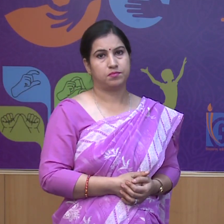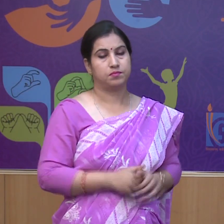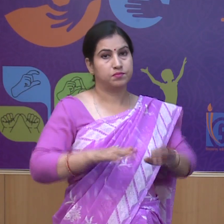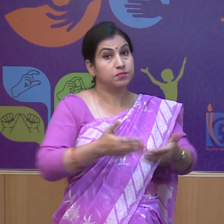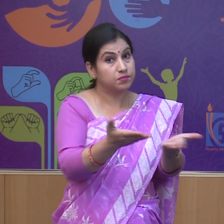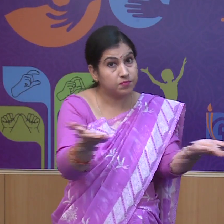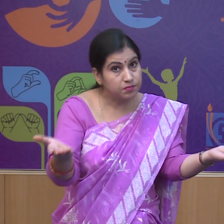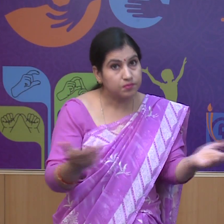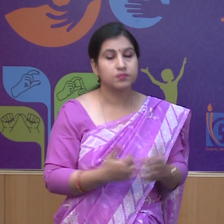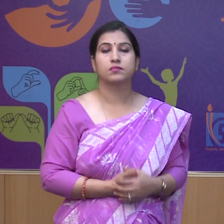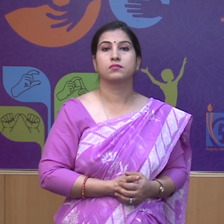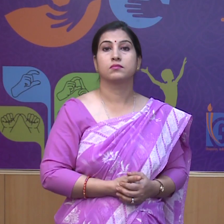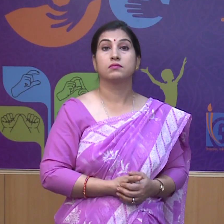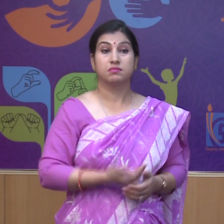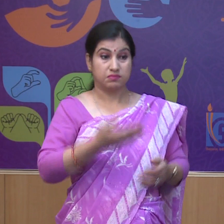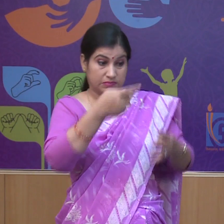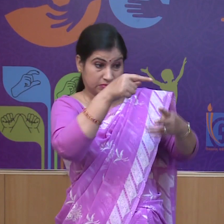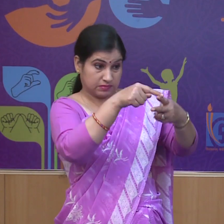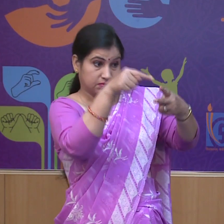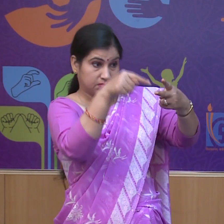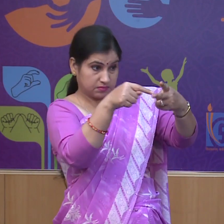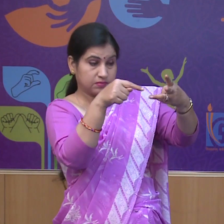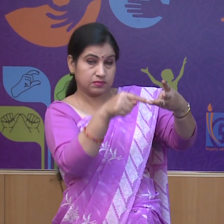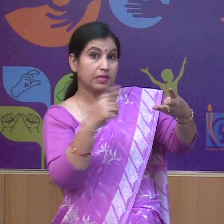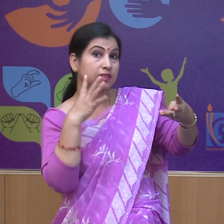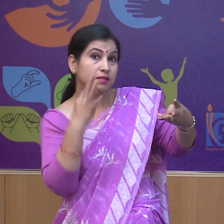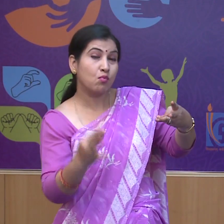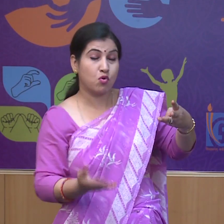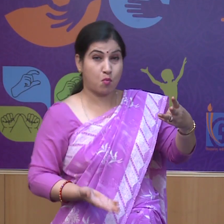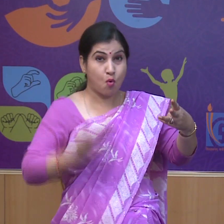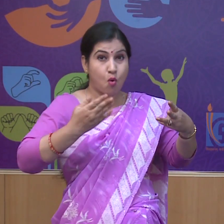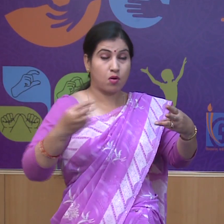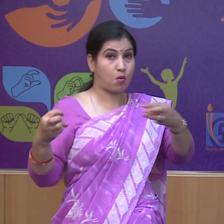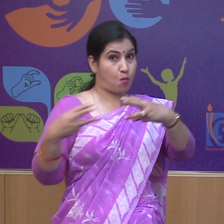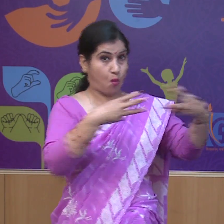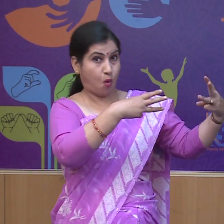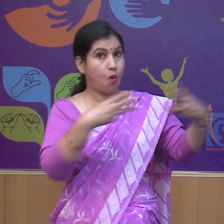Learners, these were the three most important wars